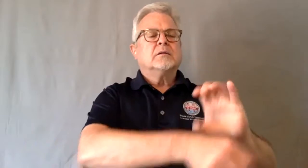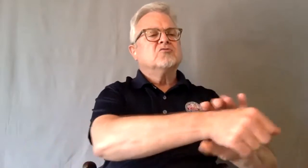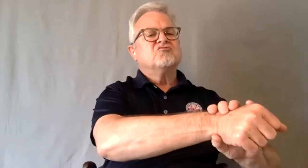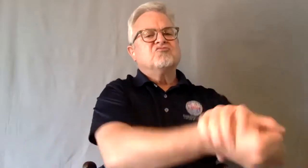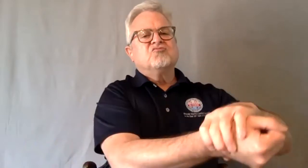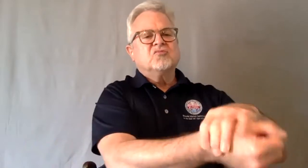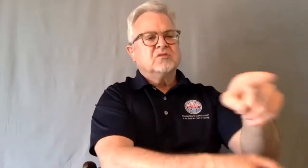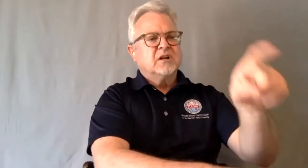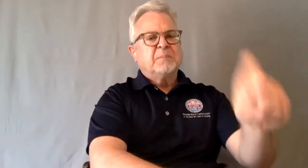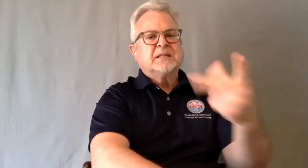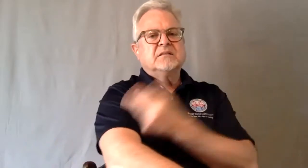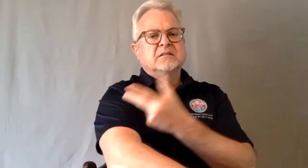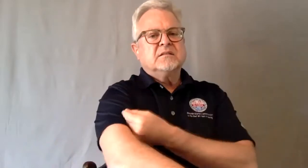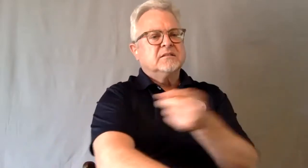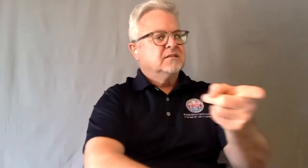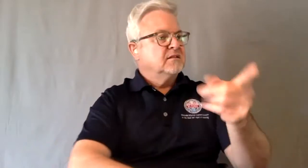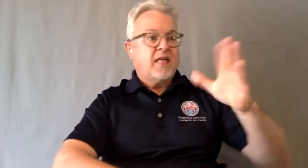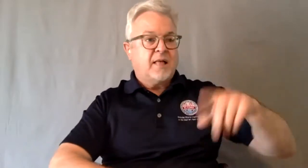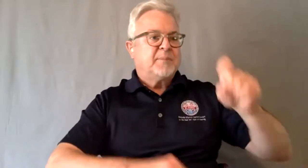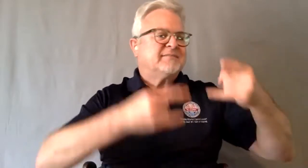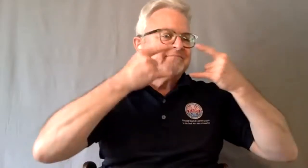For those who are not yet vaccinated,